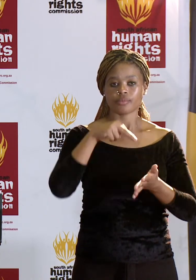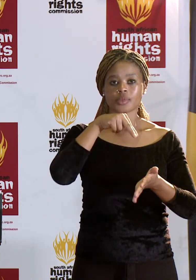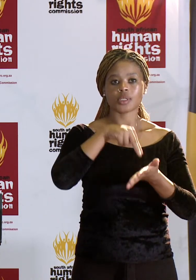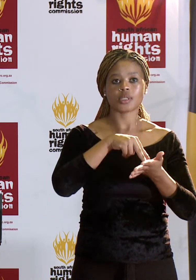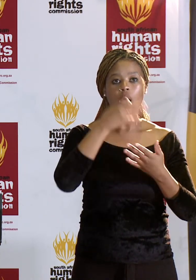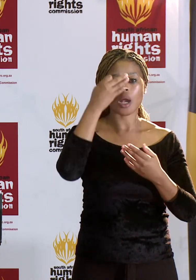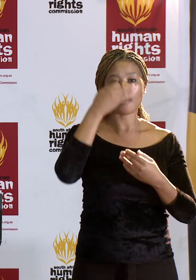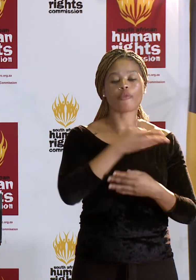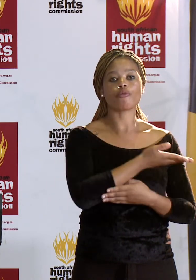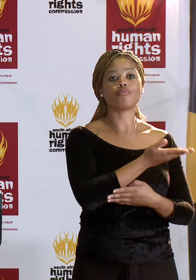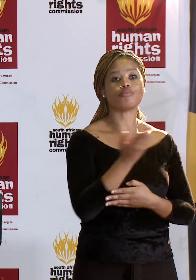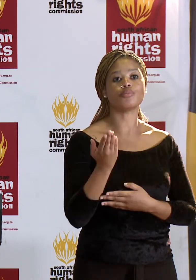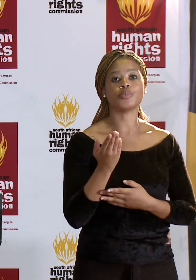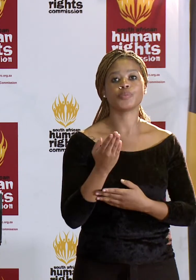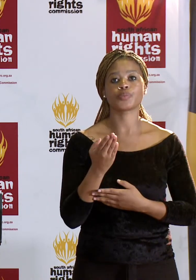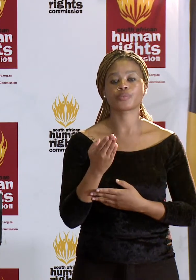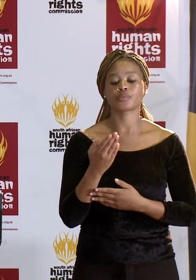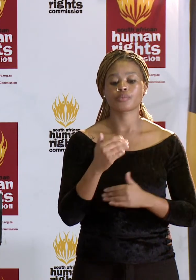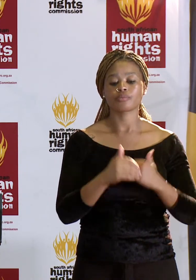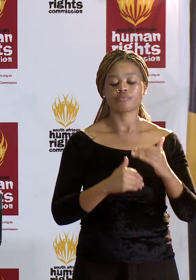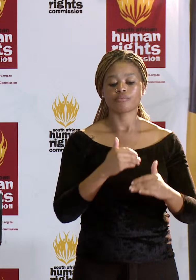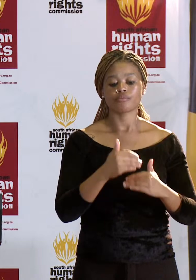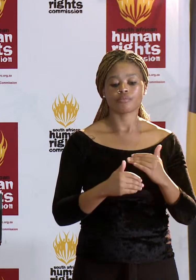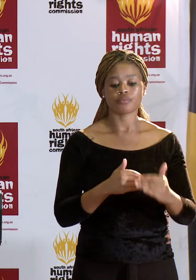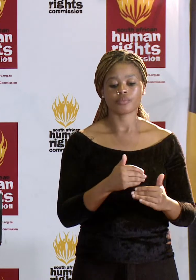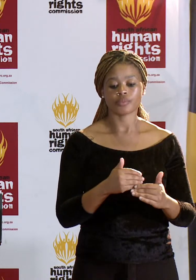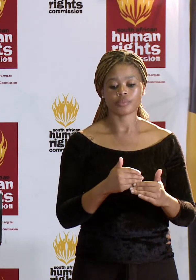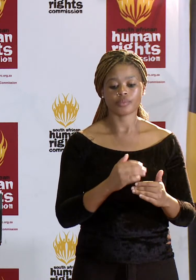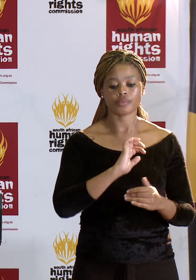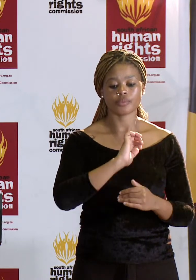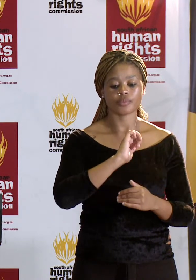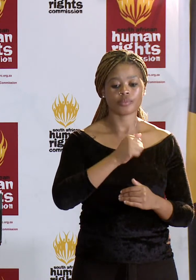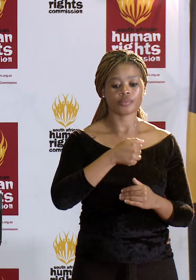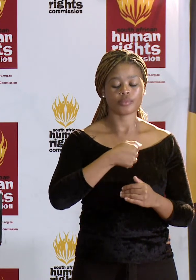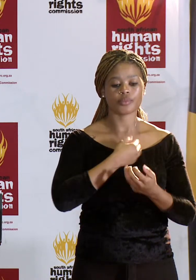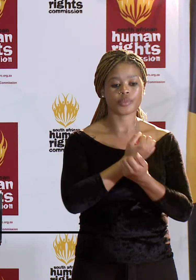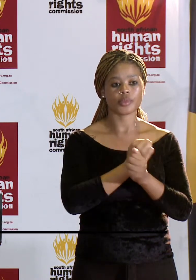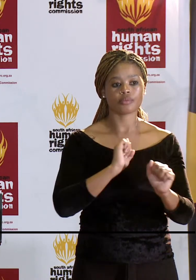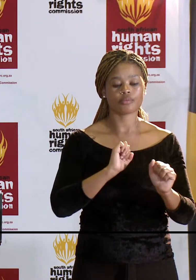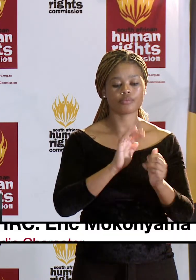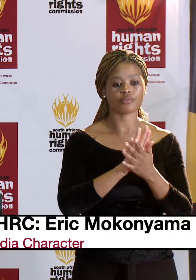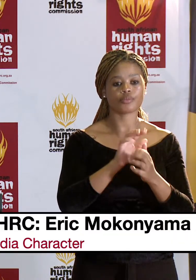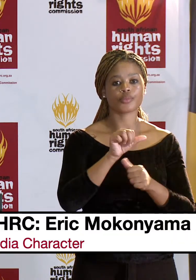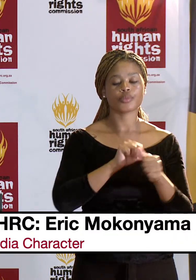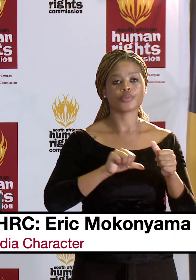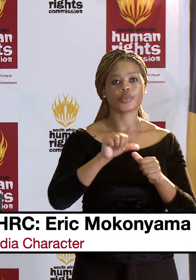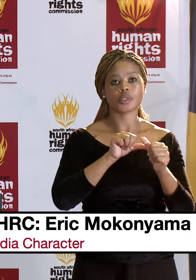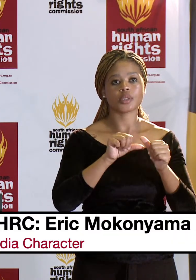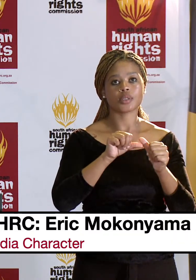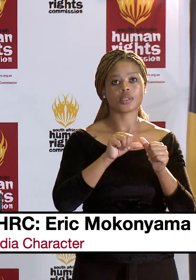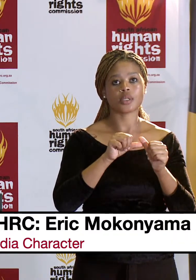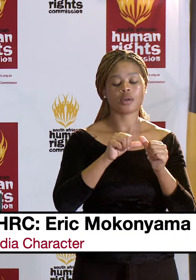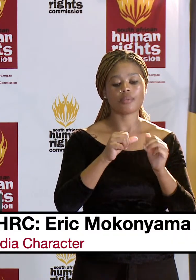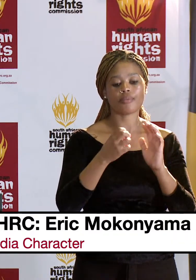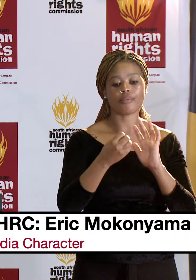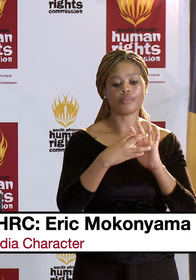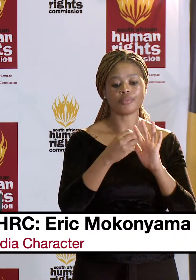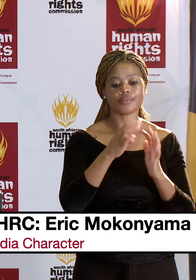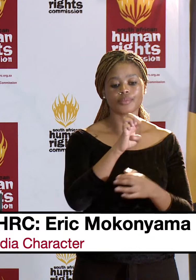before you all during this prestigious moment in our democratic and social media era.